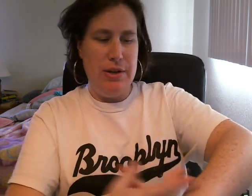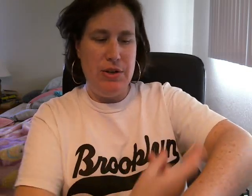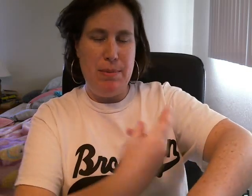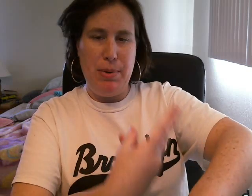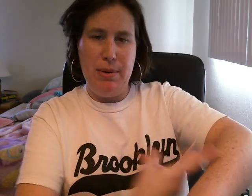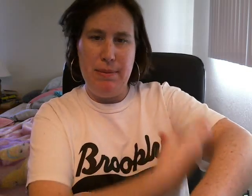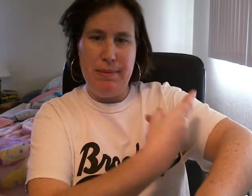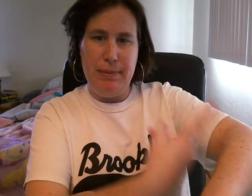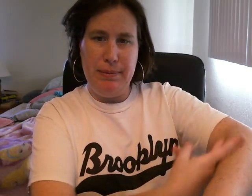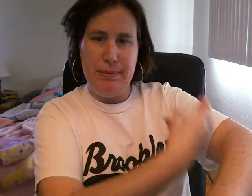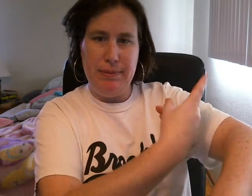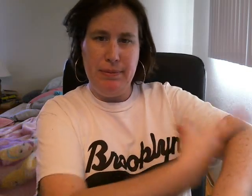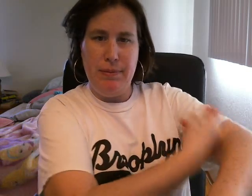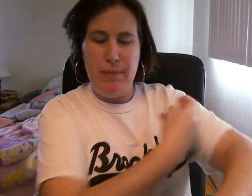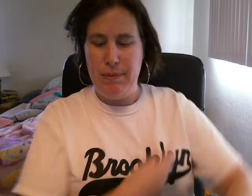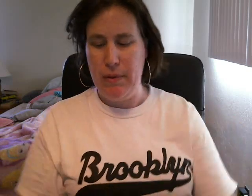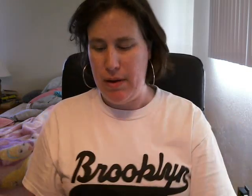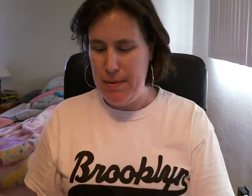Sheep. Okay?